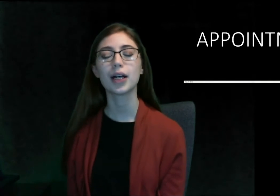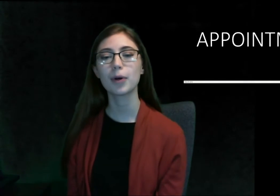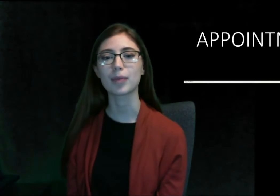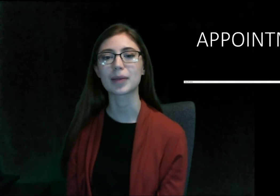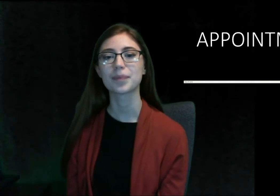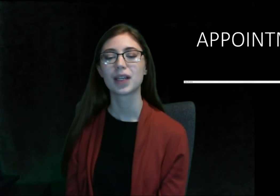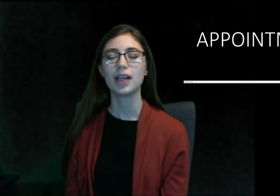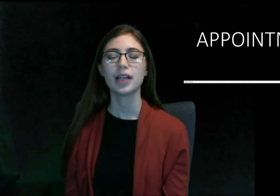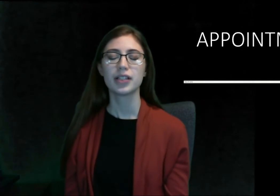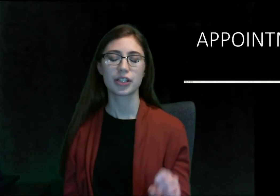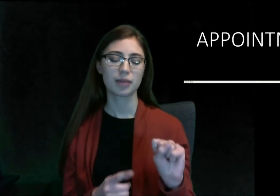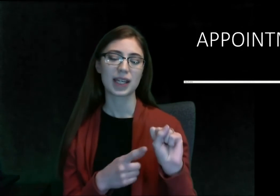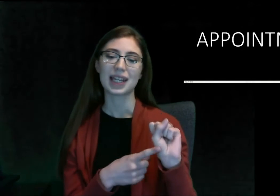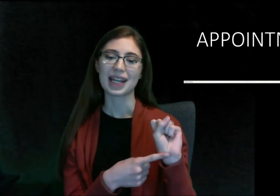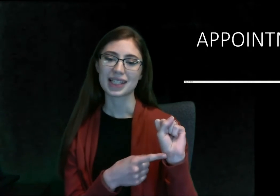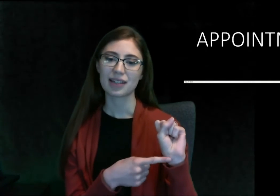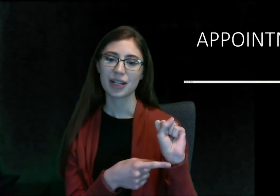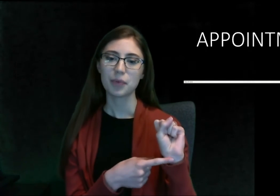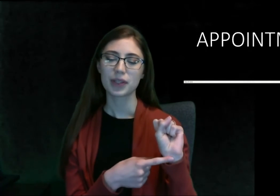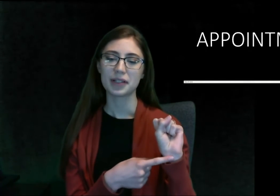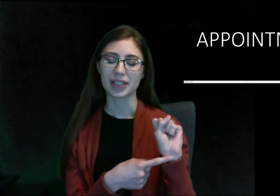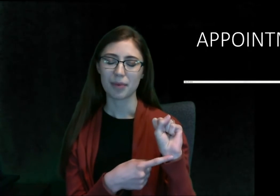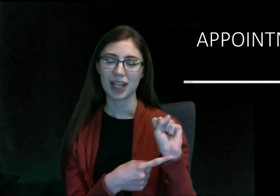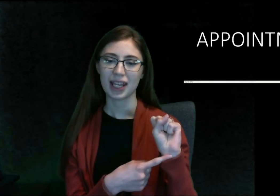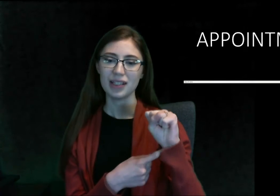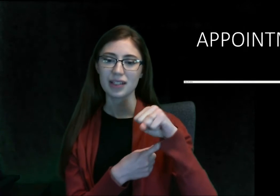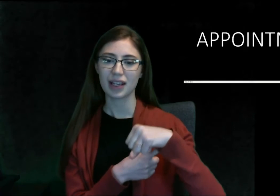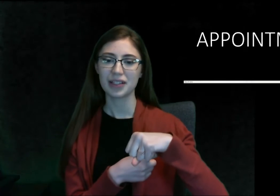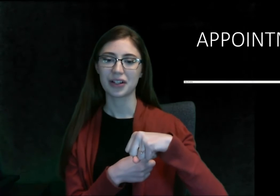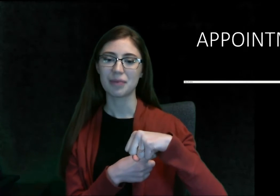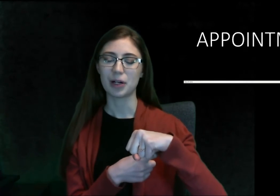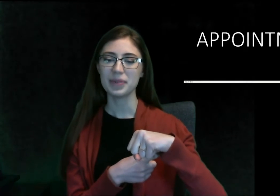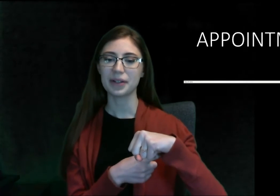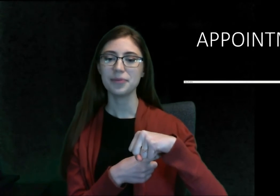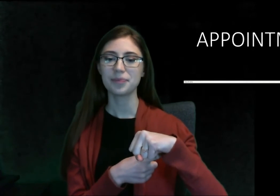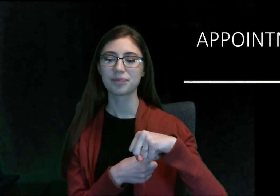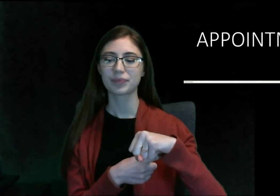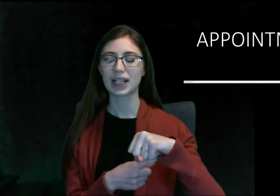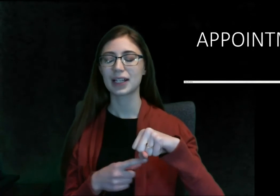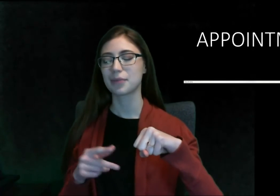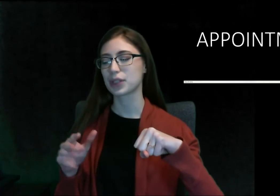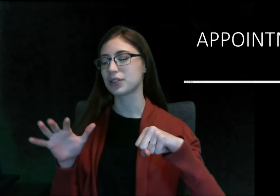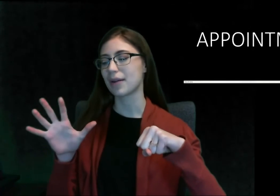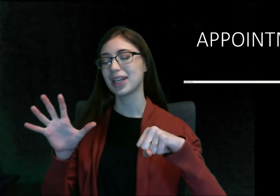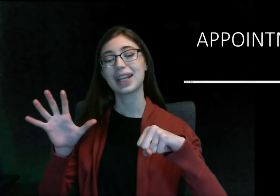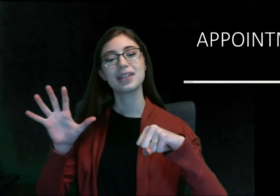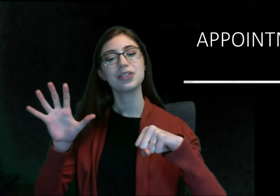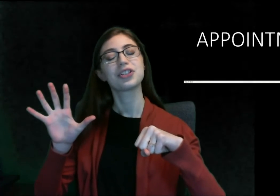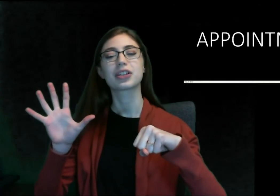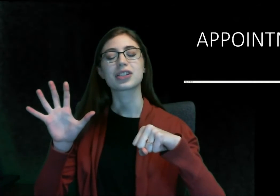Appointment. So you're going to make an S handshake with your non-dominant hand and turn it palm down. And then with your dominant hand, you're going to start